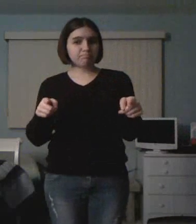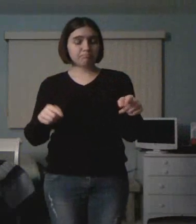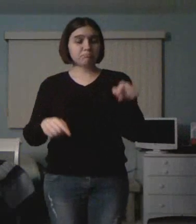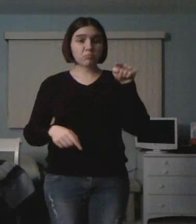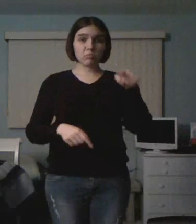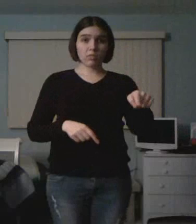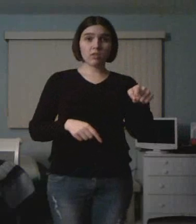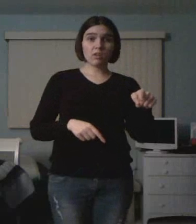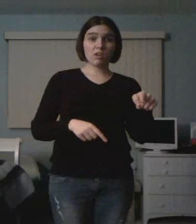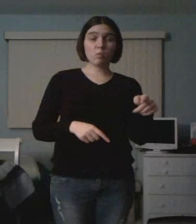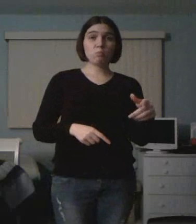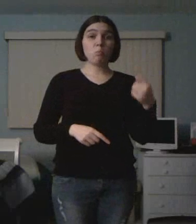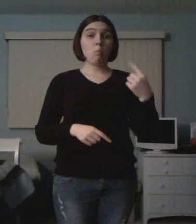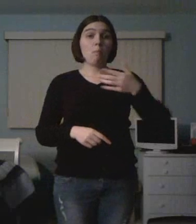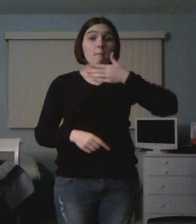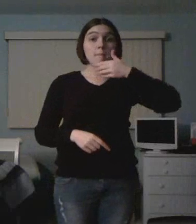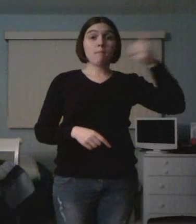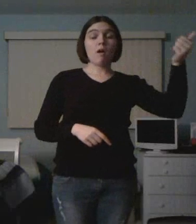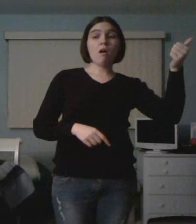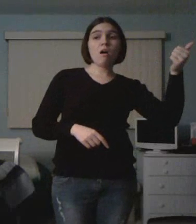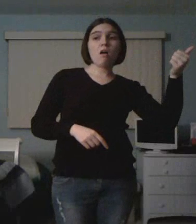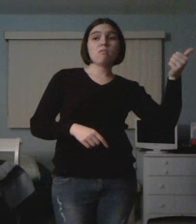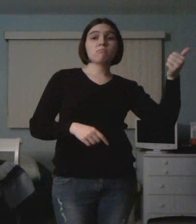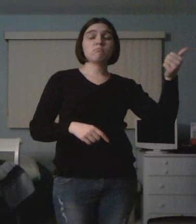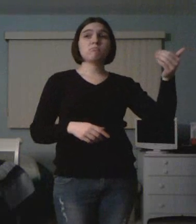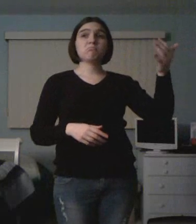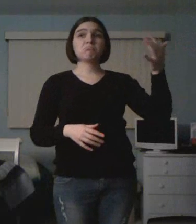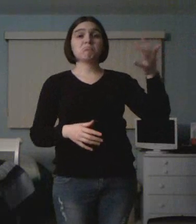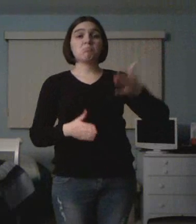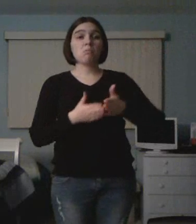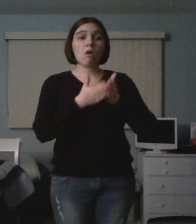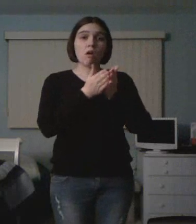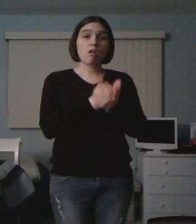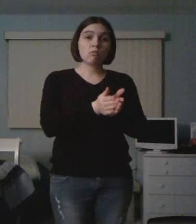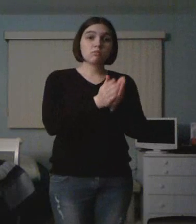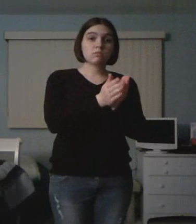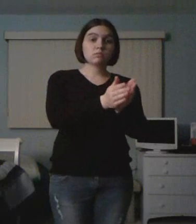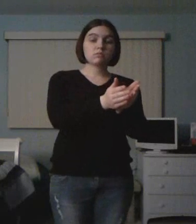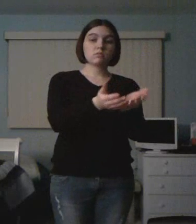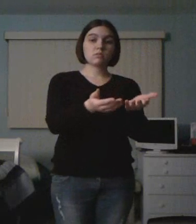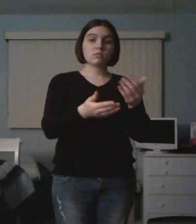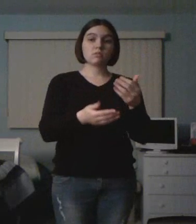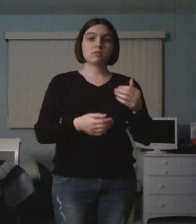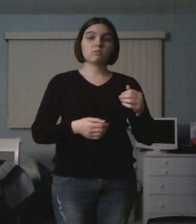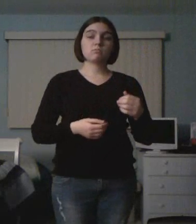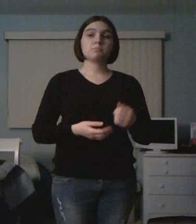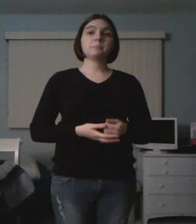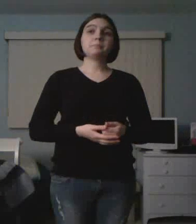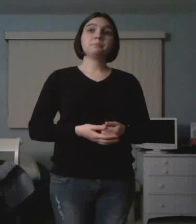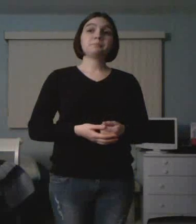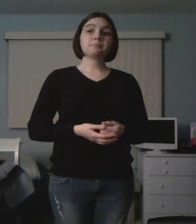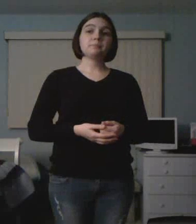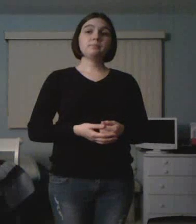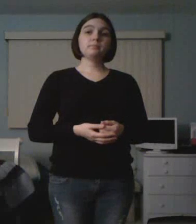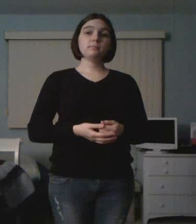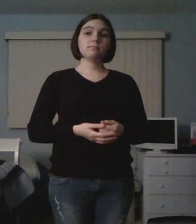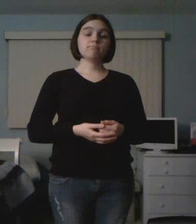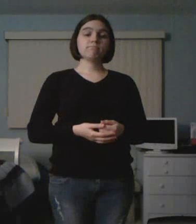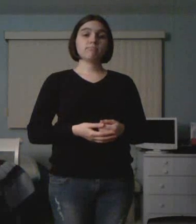one of the best all around, or the best most resilient boats is made out of Royalex,